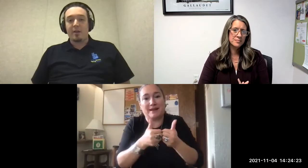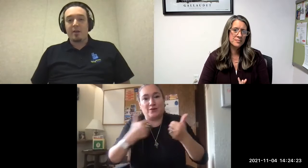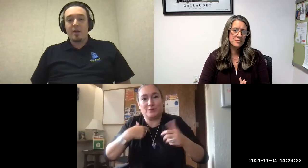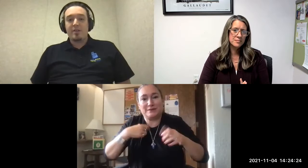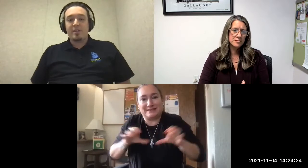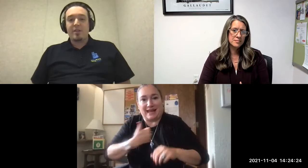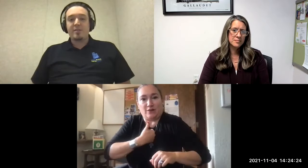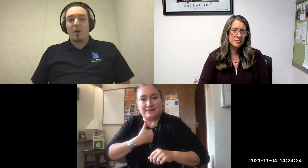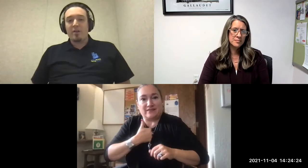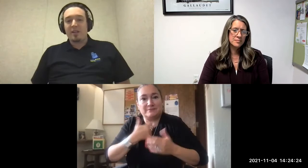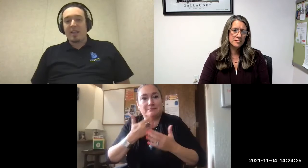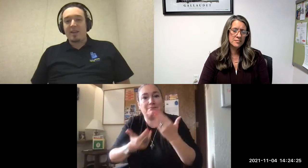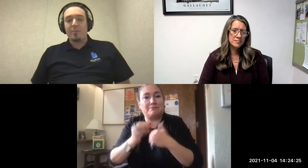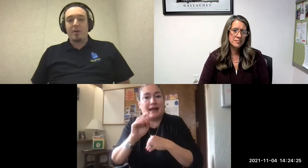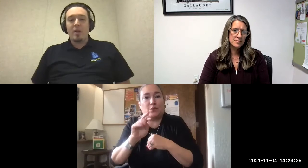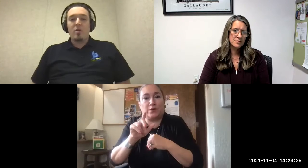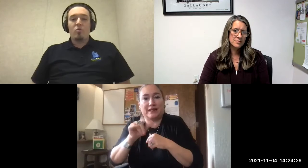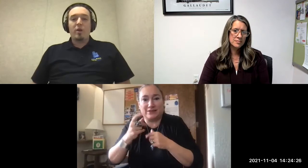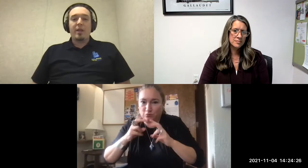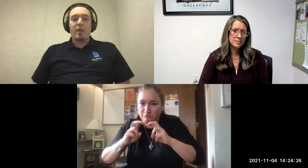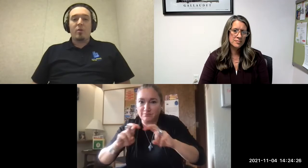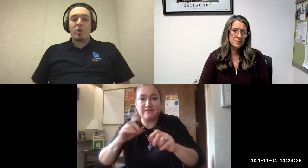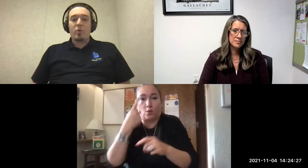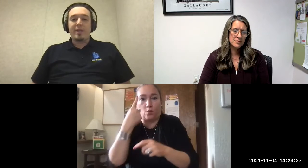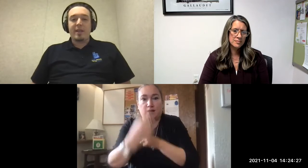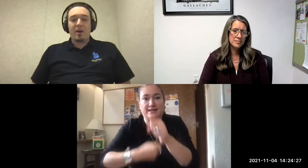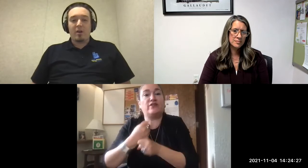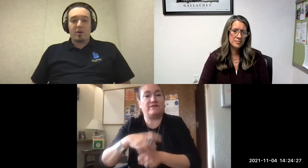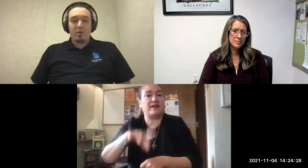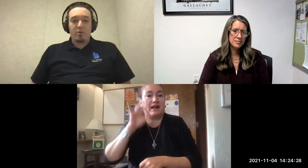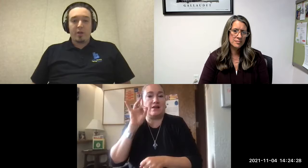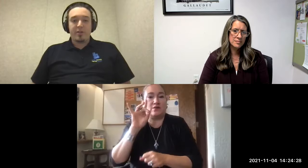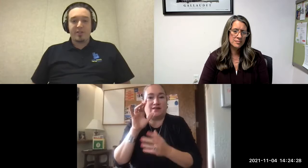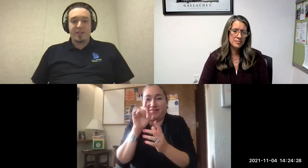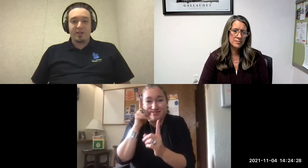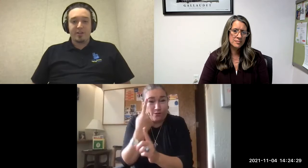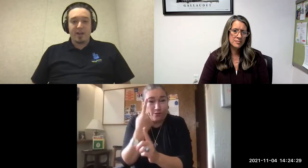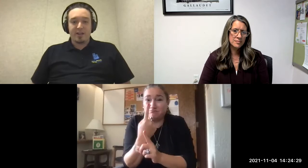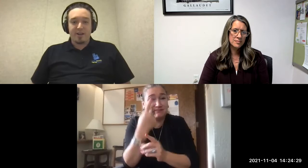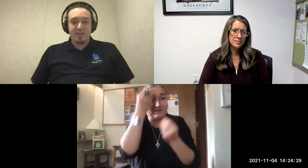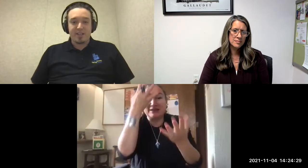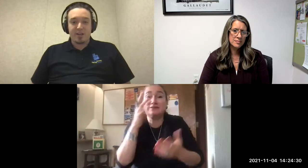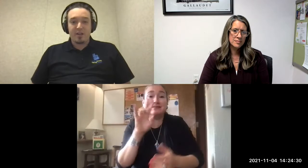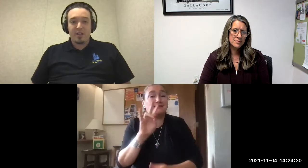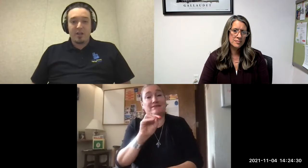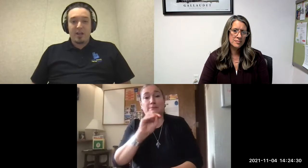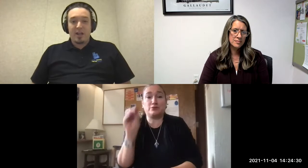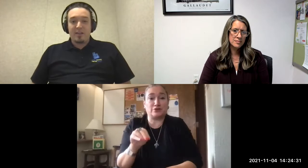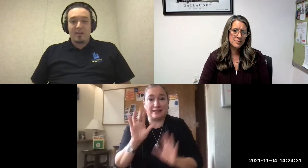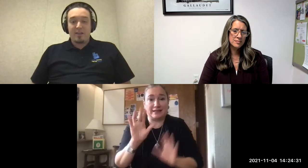data. So it's part of the Lead K data, but really we did it on our own. It took us a year to identify this data, and